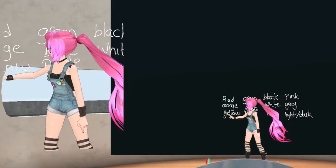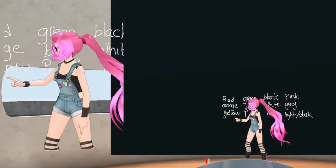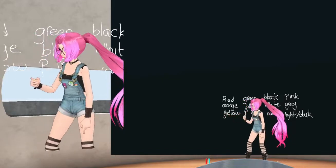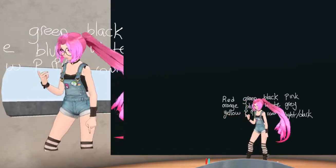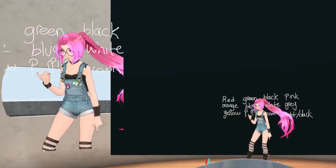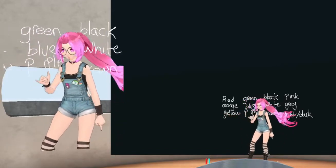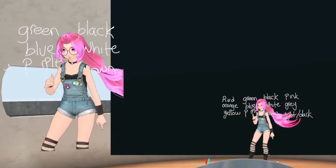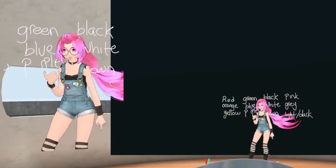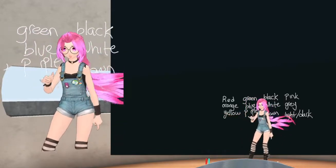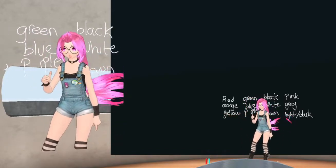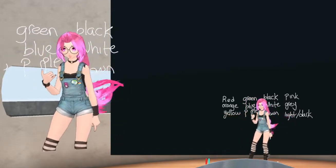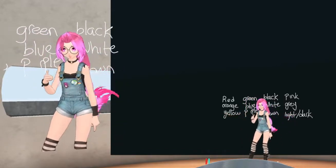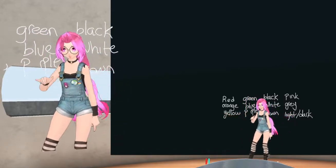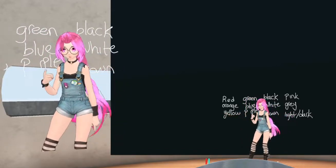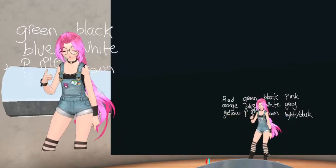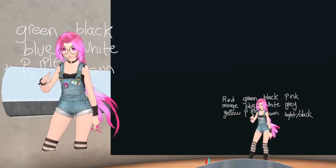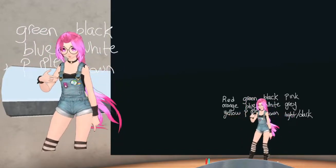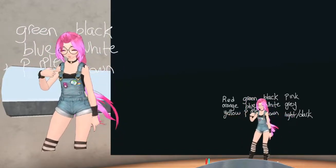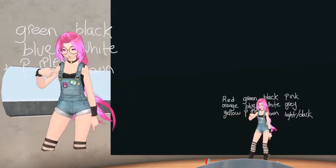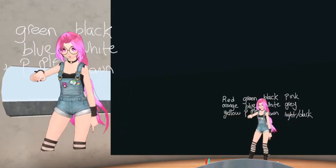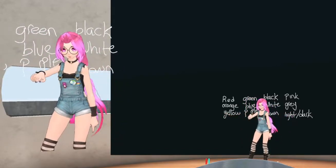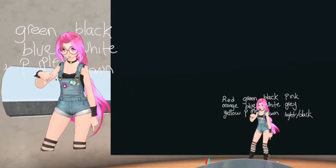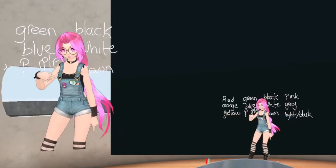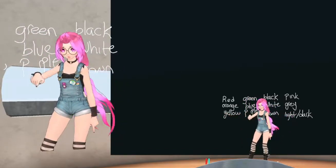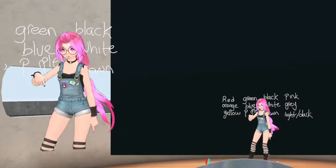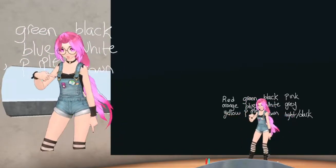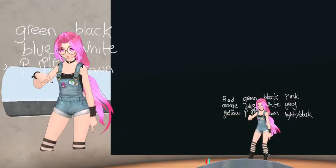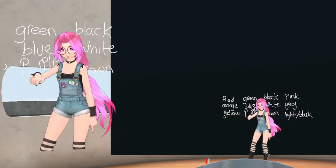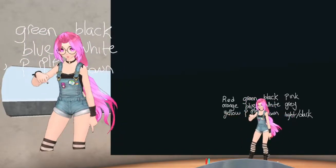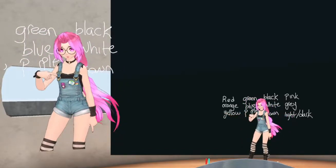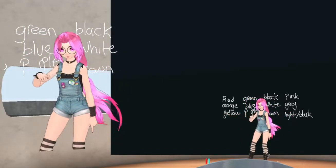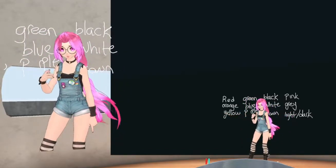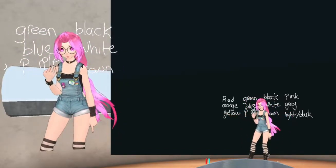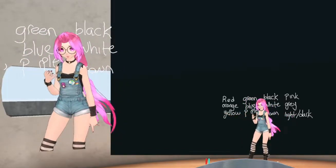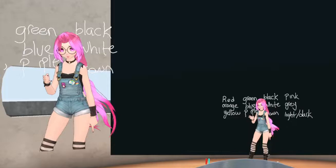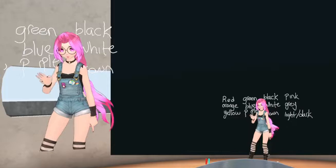letter. So yellow, green,